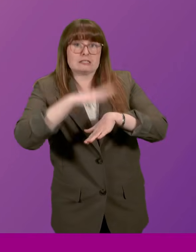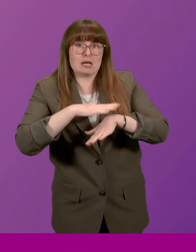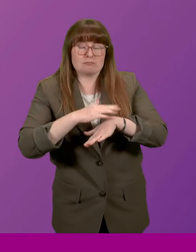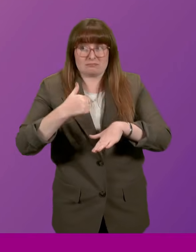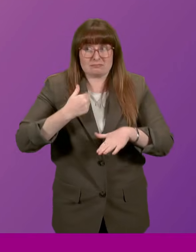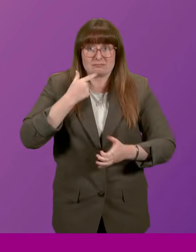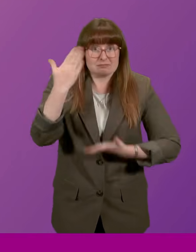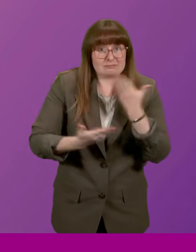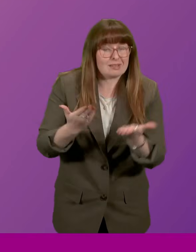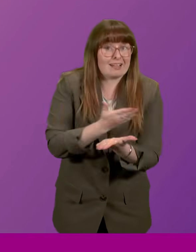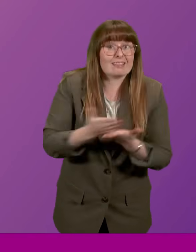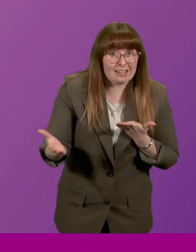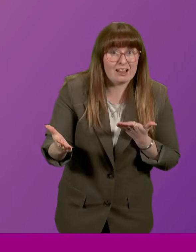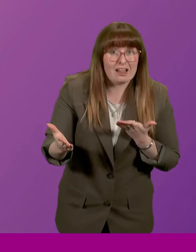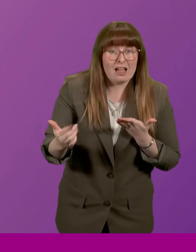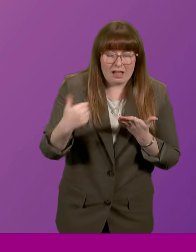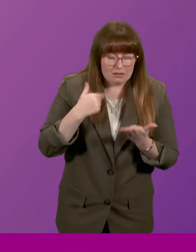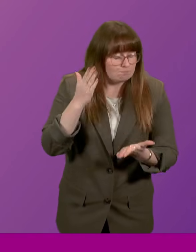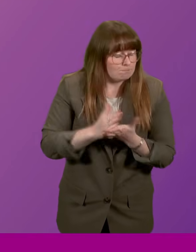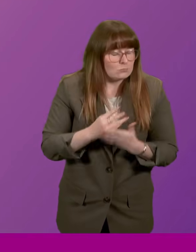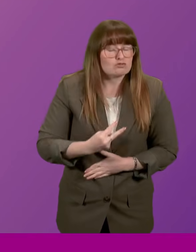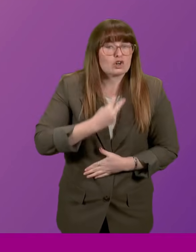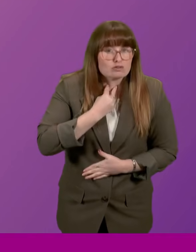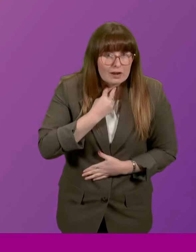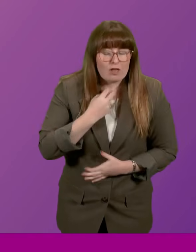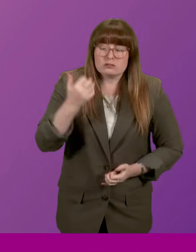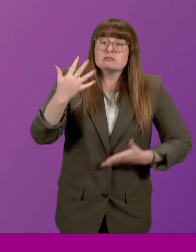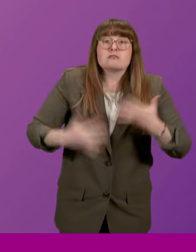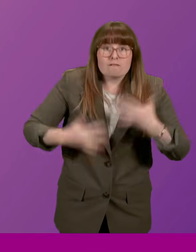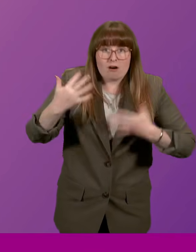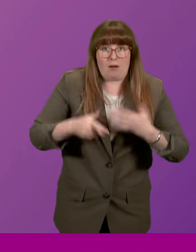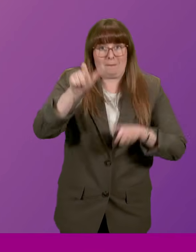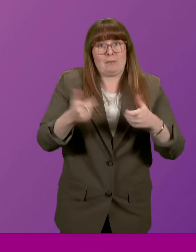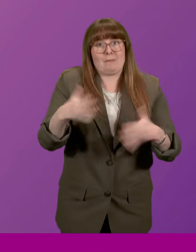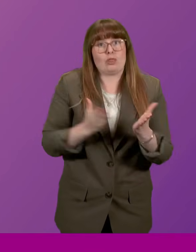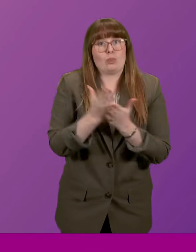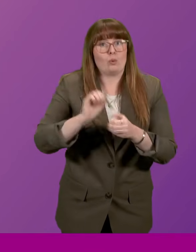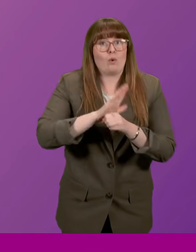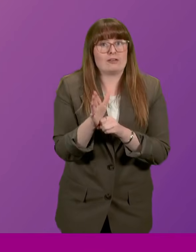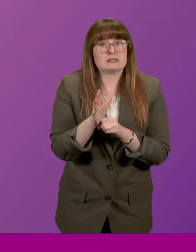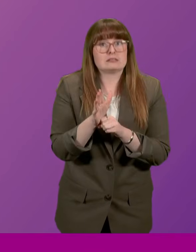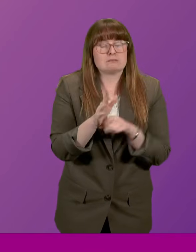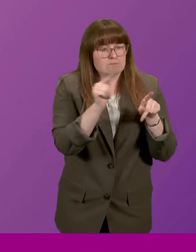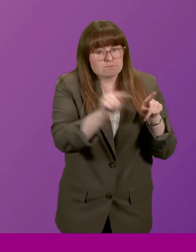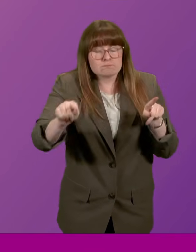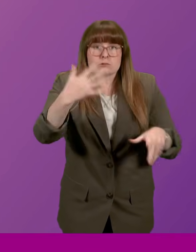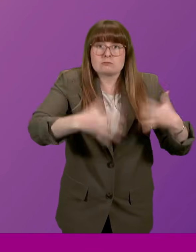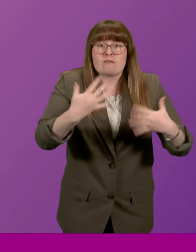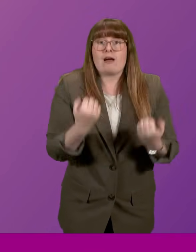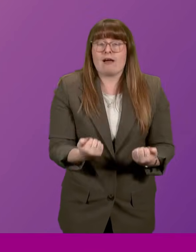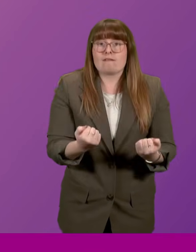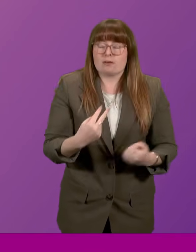clear that I regret the suffering that individuals experienced during the period of